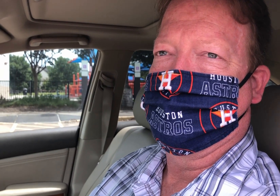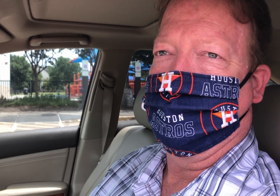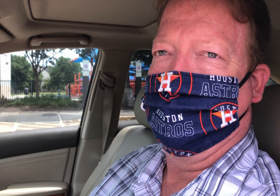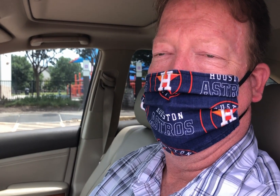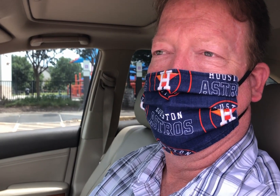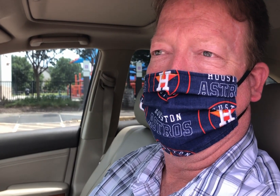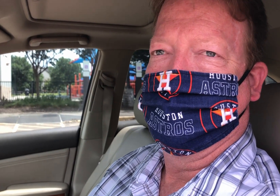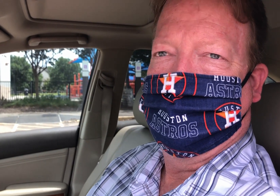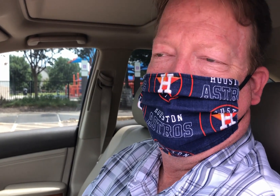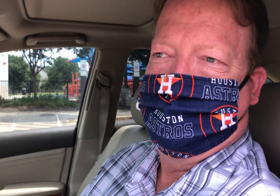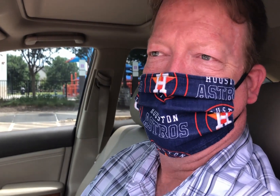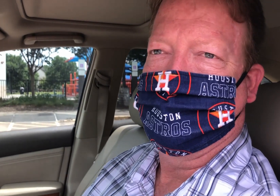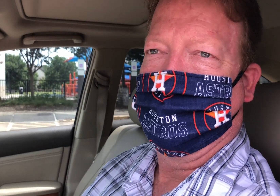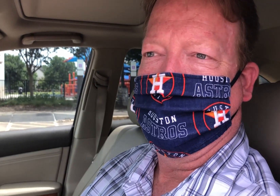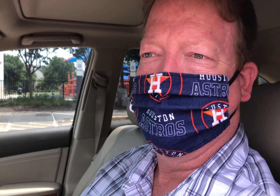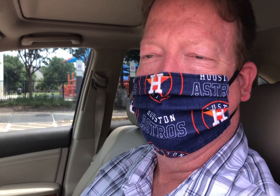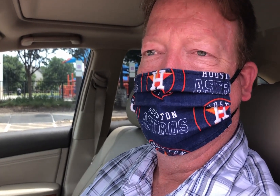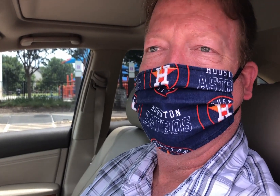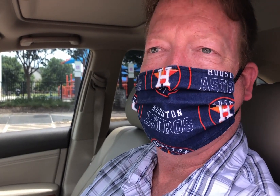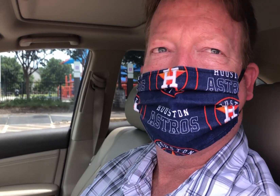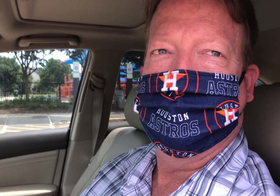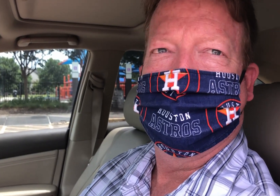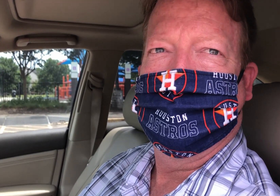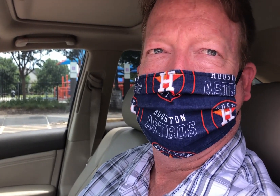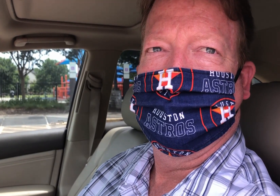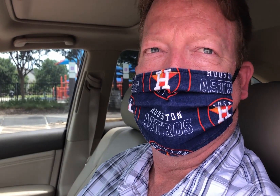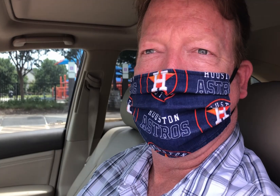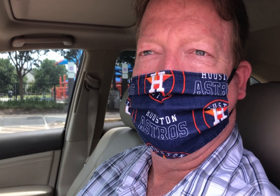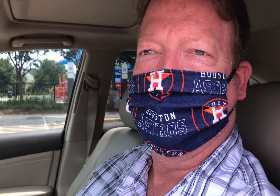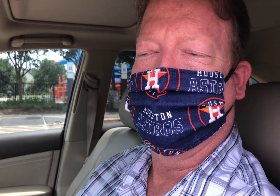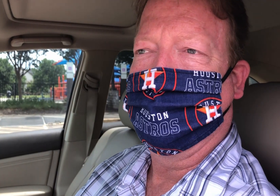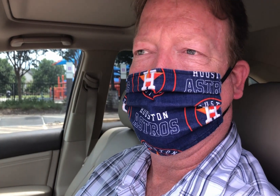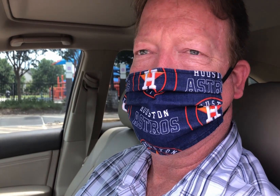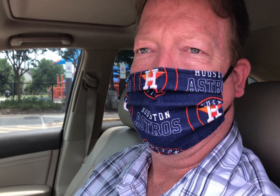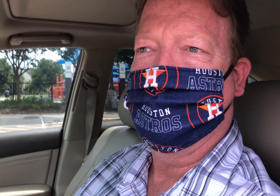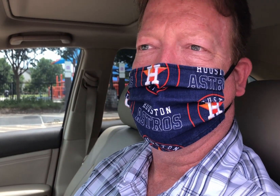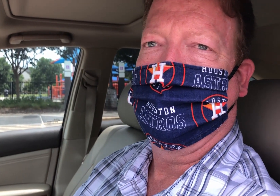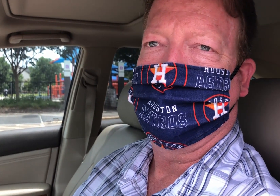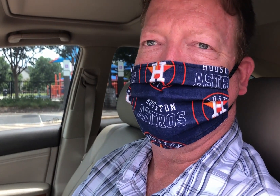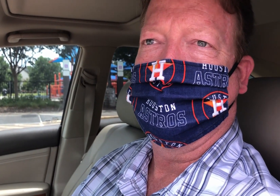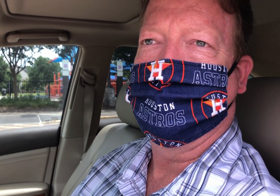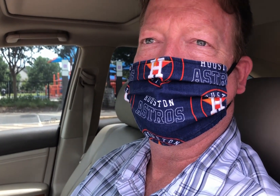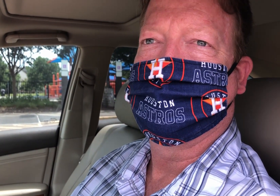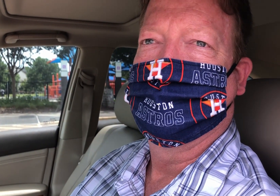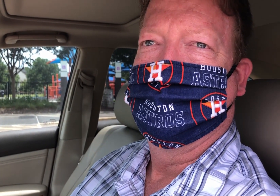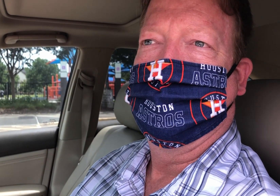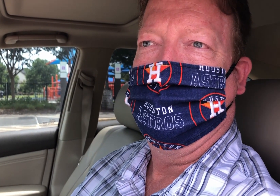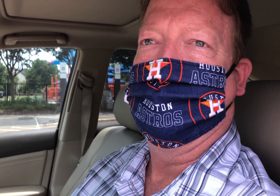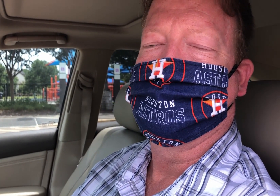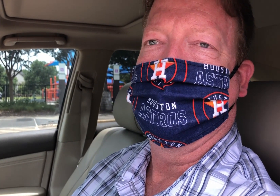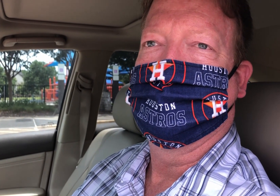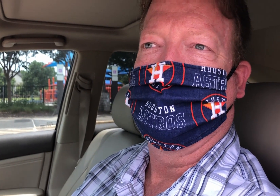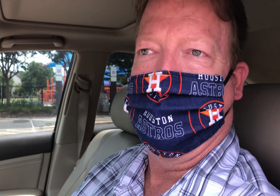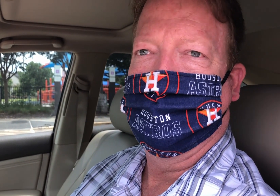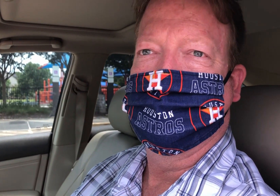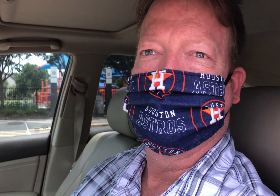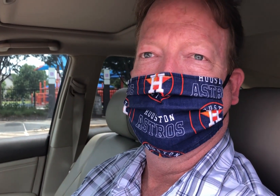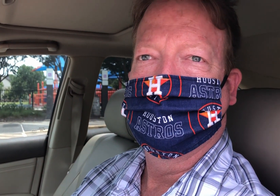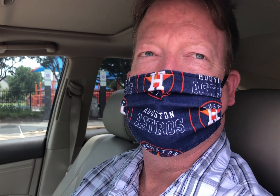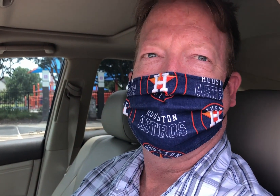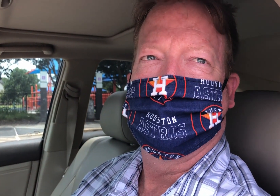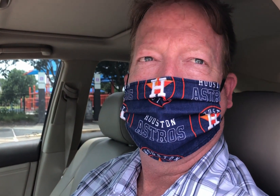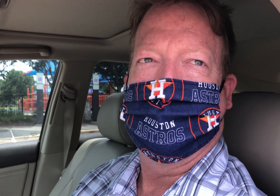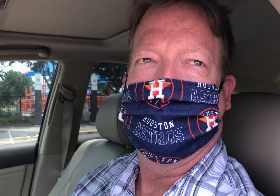as a society overall, just like a flu vaccine or anything else, I think we're at that stage where we have to treat this as a